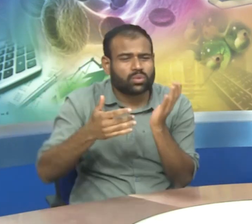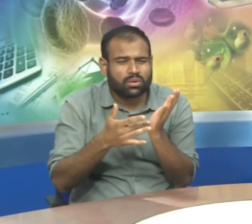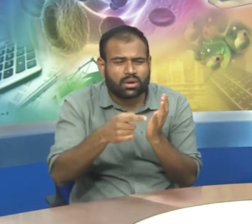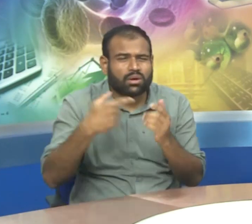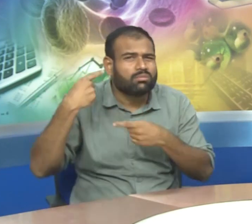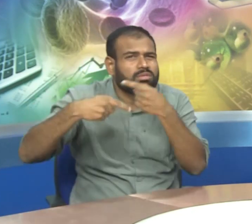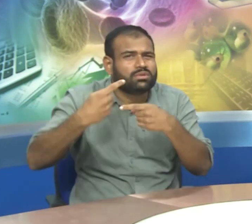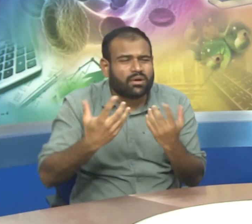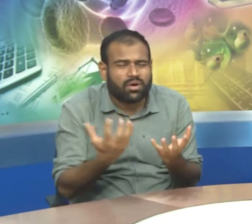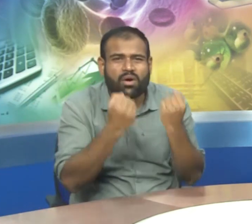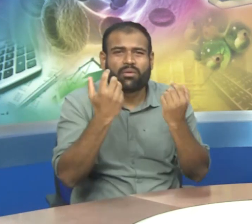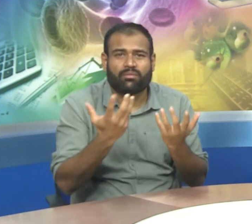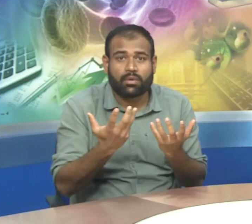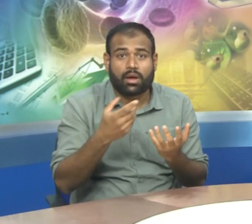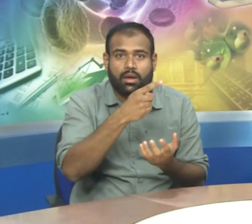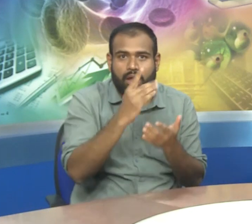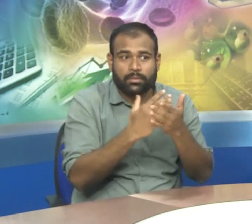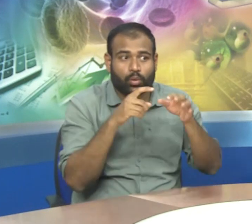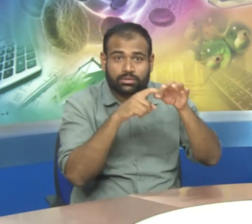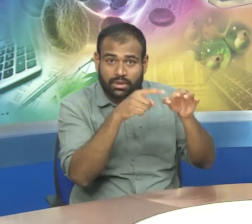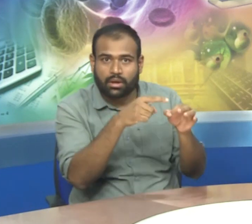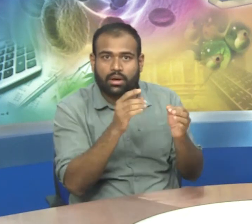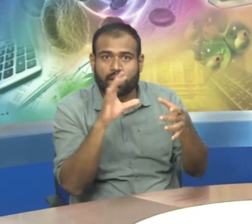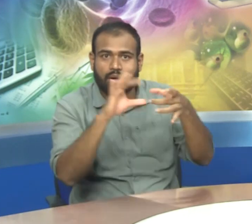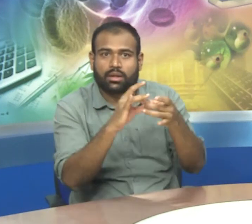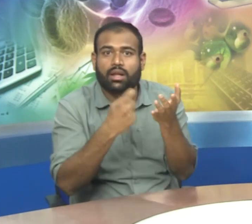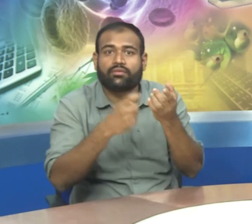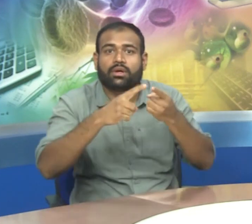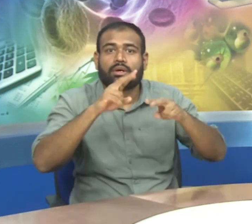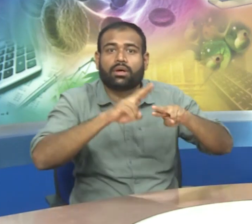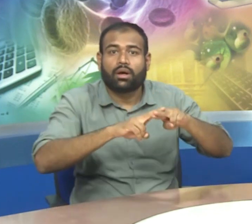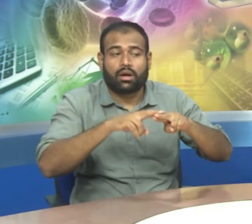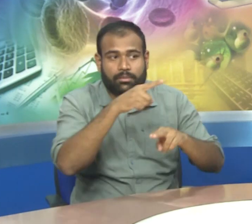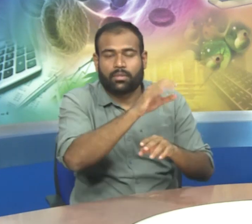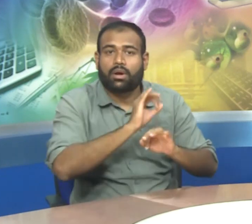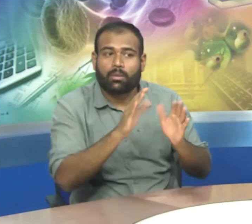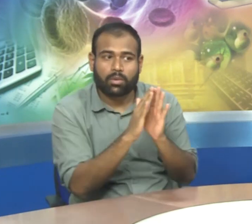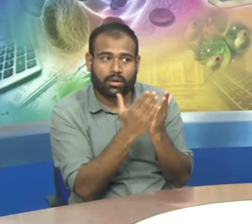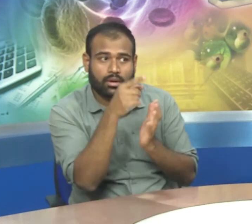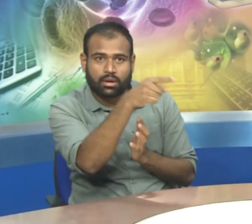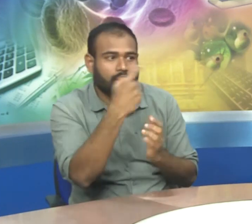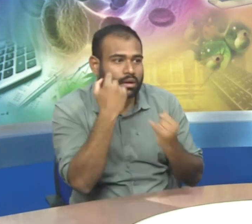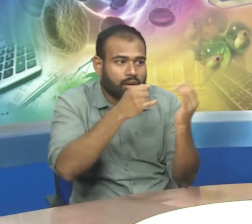then the type of question, where can I find information on history of